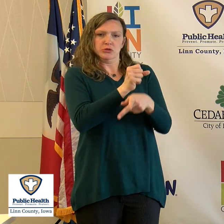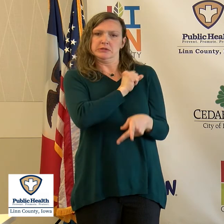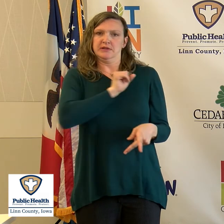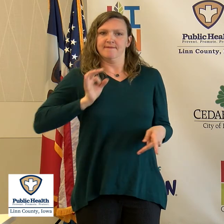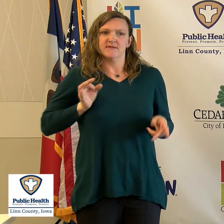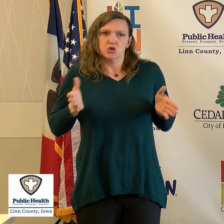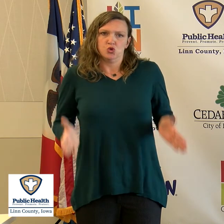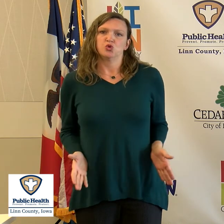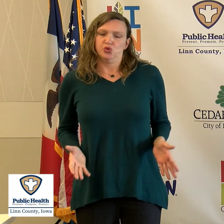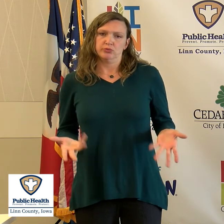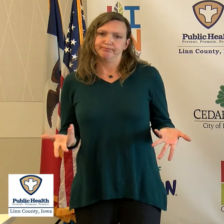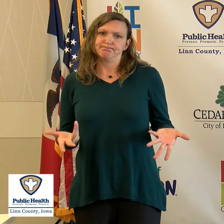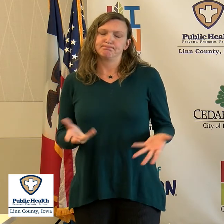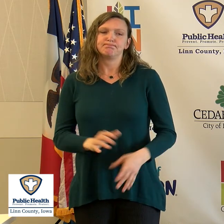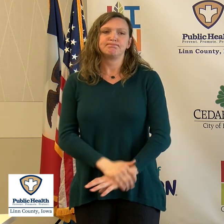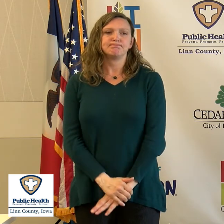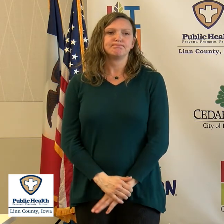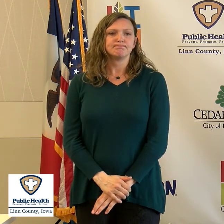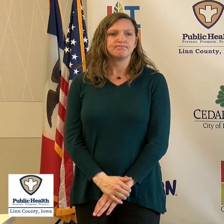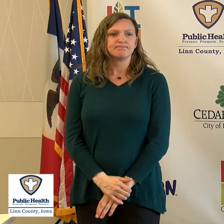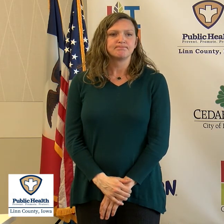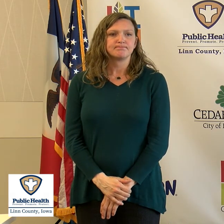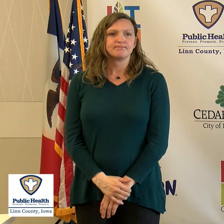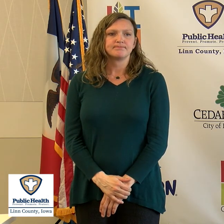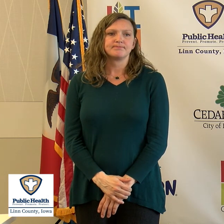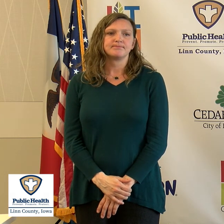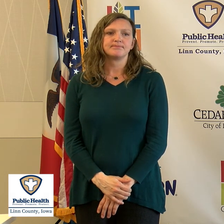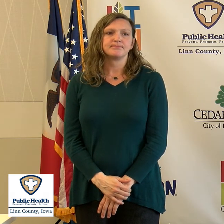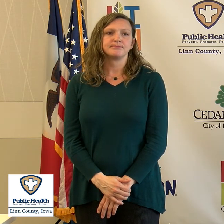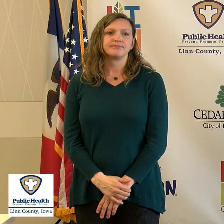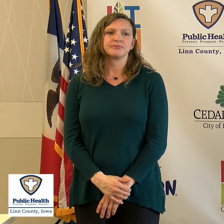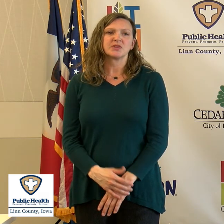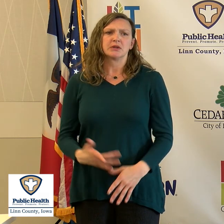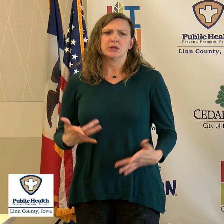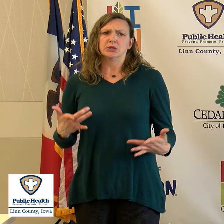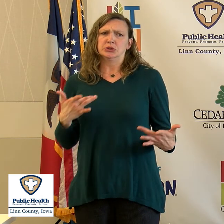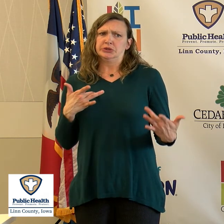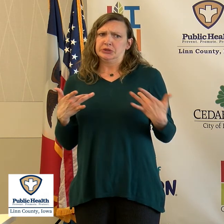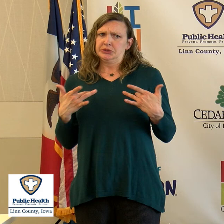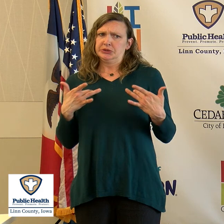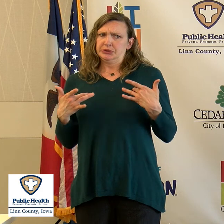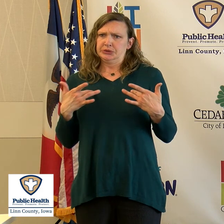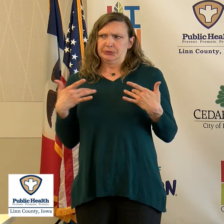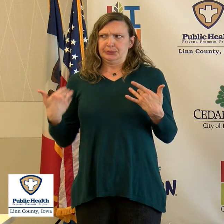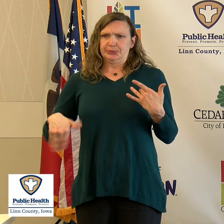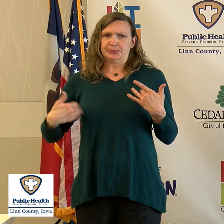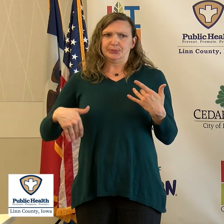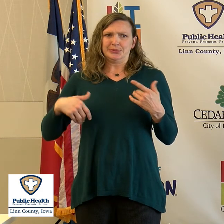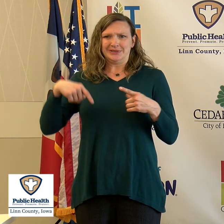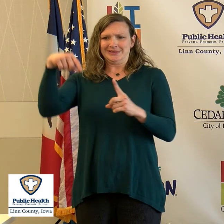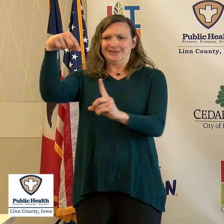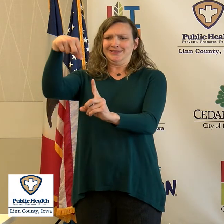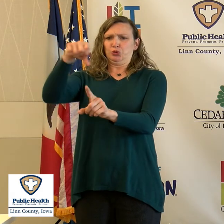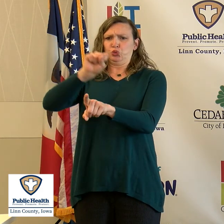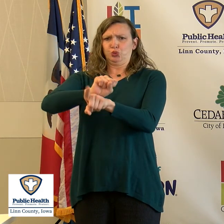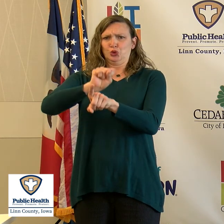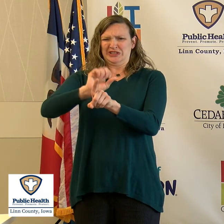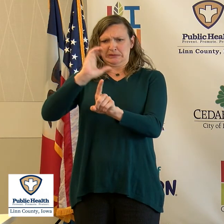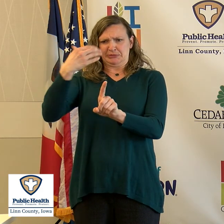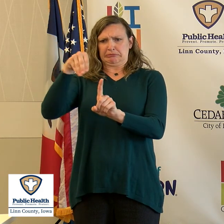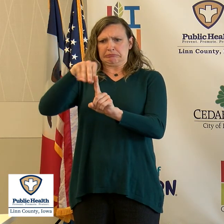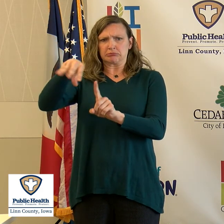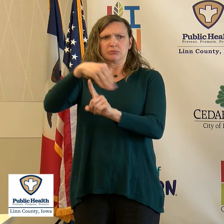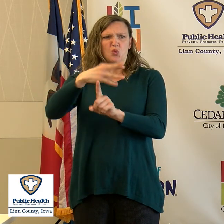Employers and employees that are concerned about workplace exposure should be reminded that there